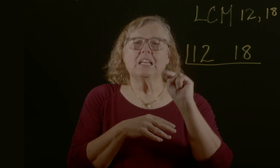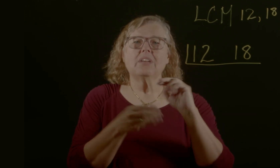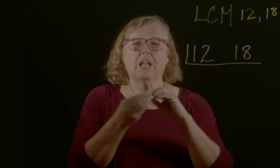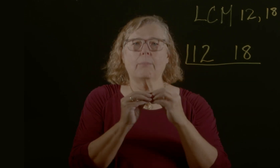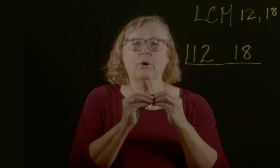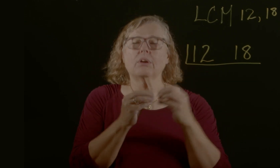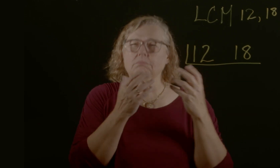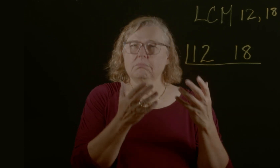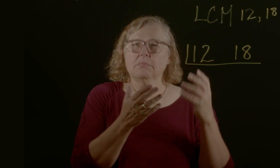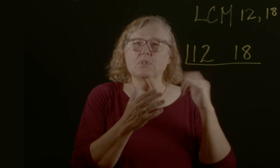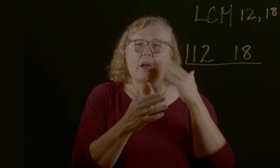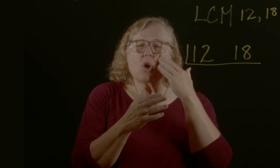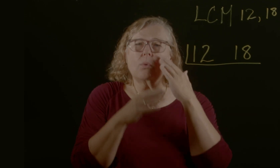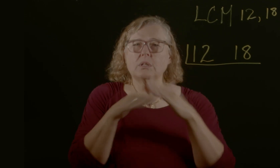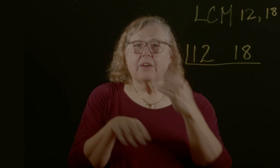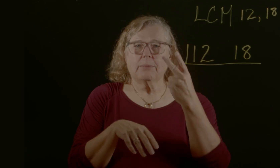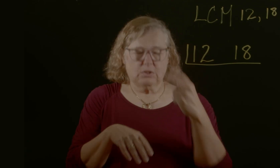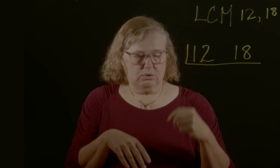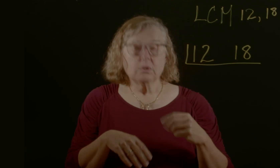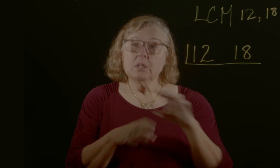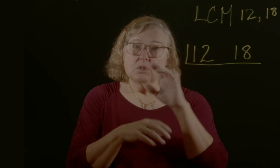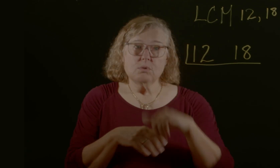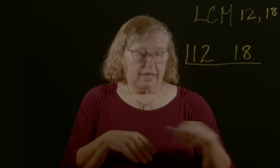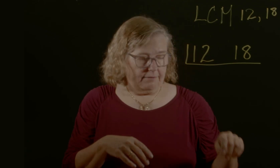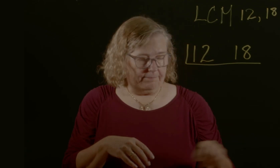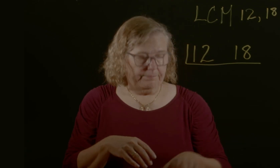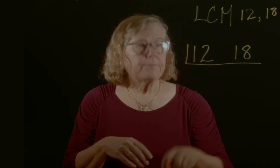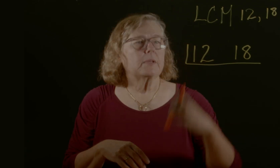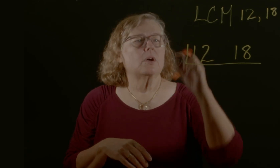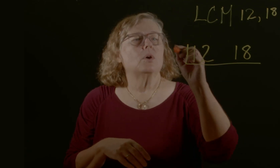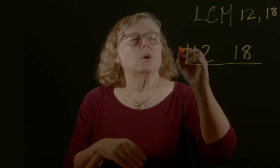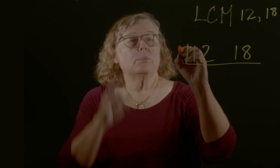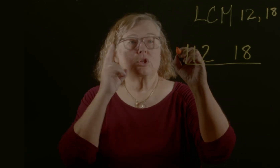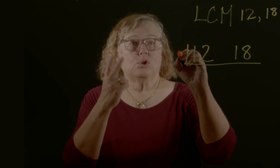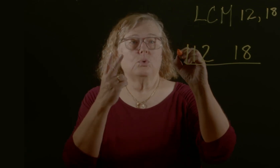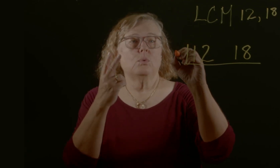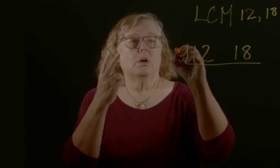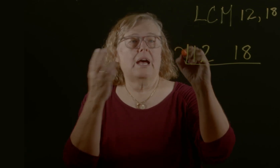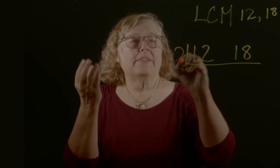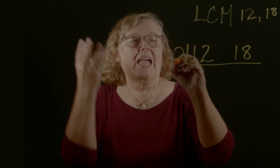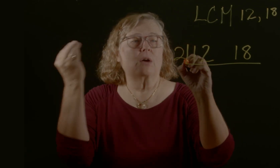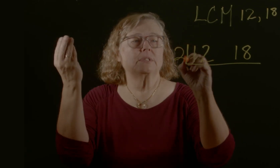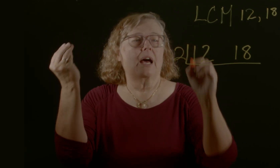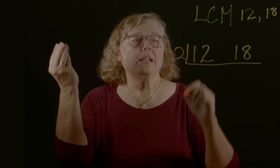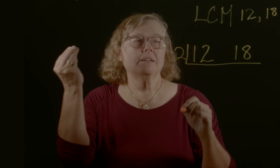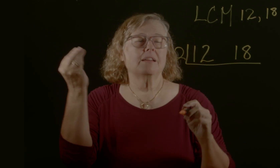it's even, and then we know that we can divide a 2 out. So let's do that. So we're going to put a 2 here.